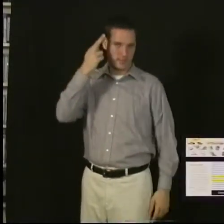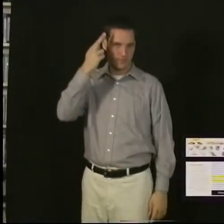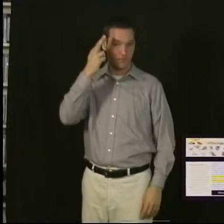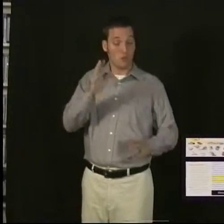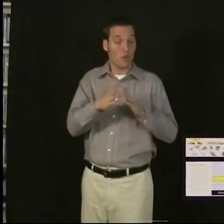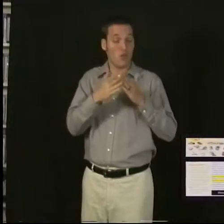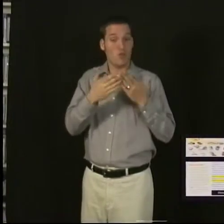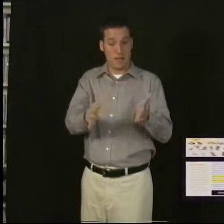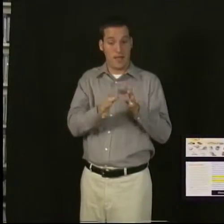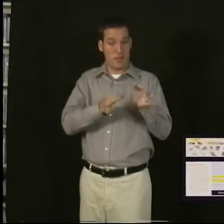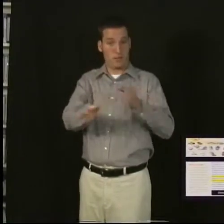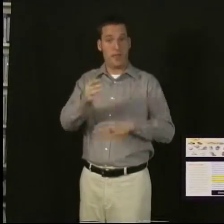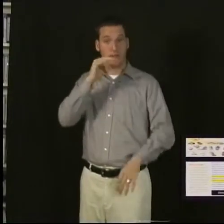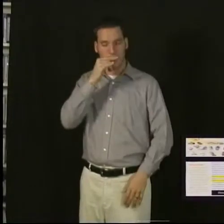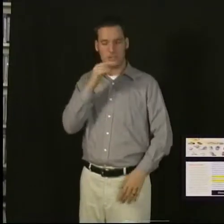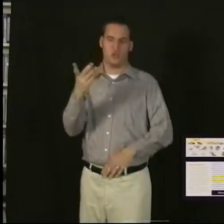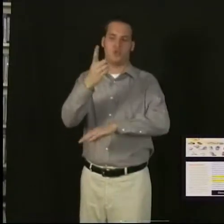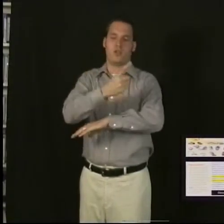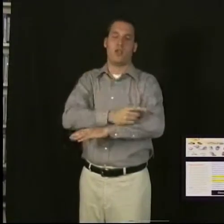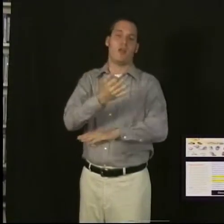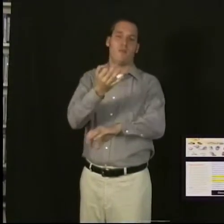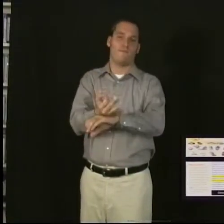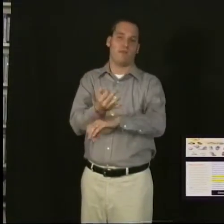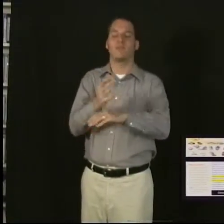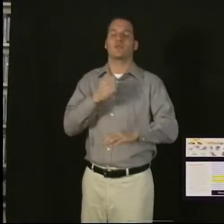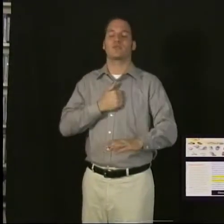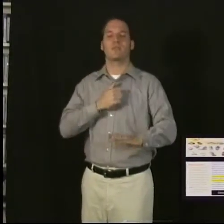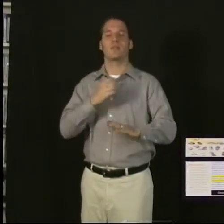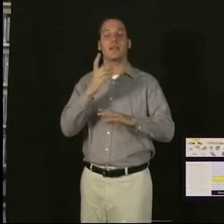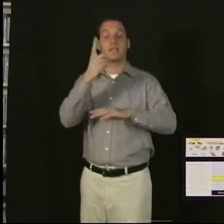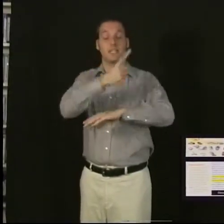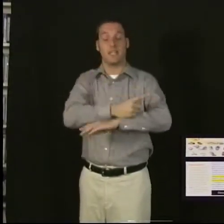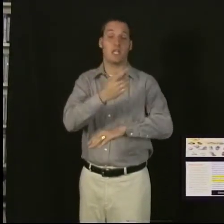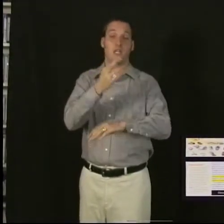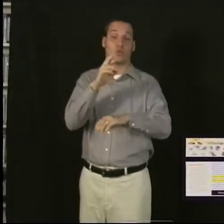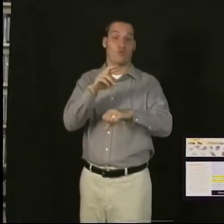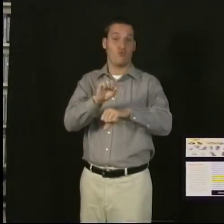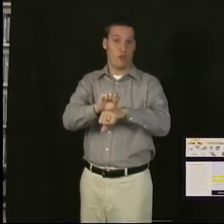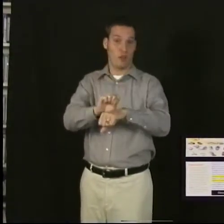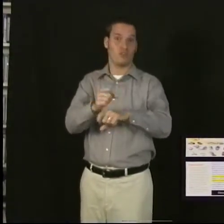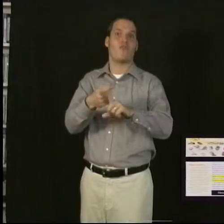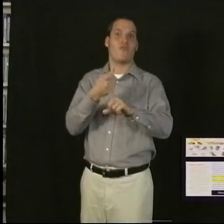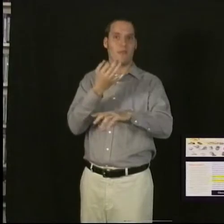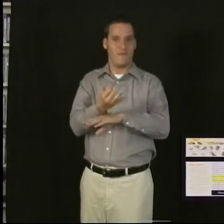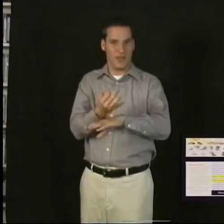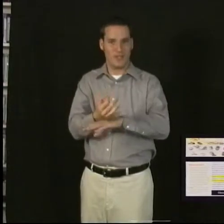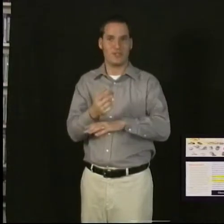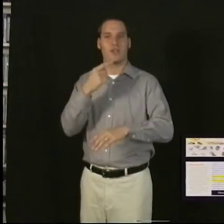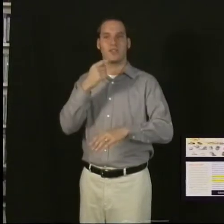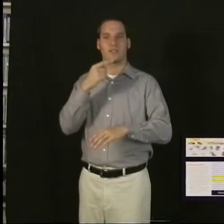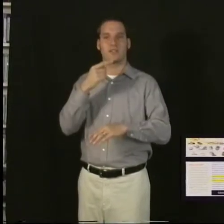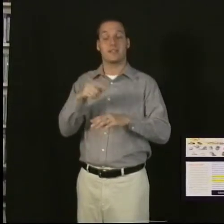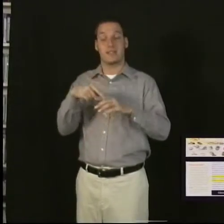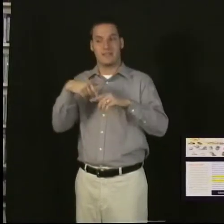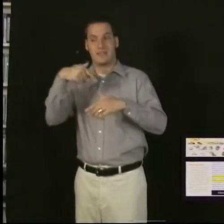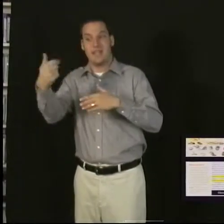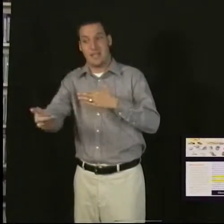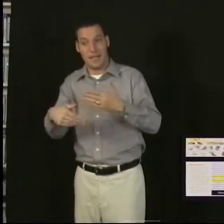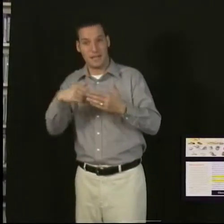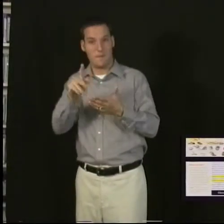page 306 to date the date the rocks by the fossils. On the next page it says, date the fossils by the